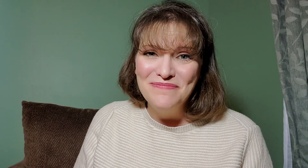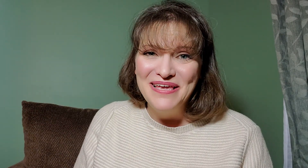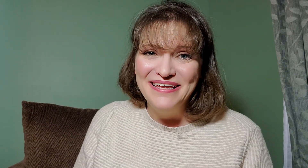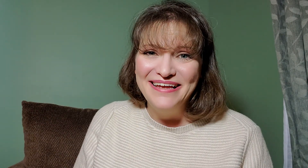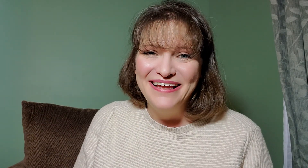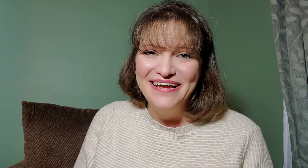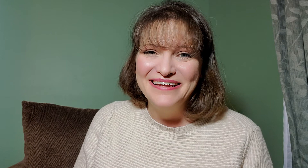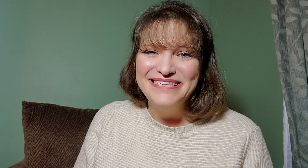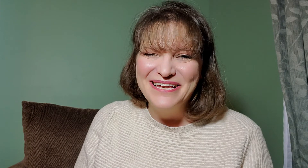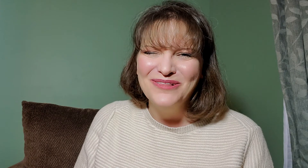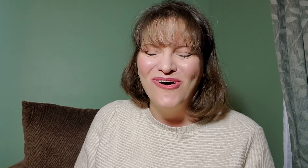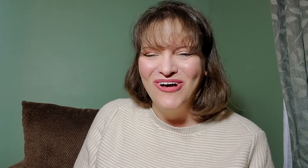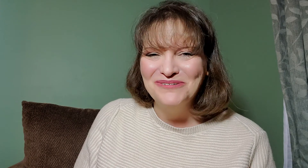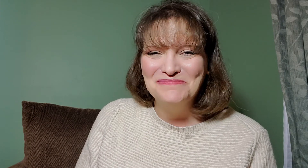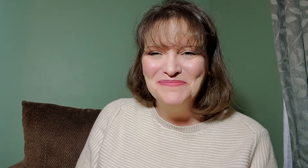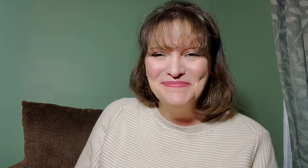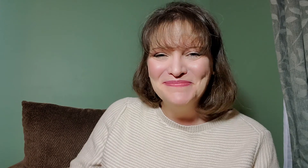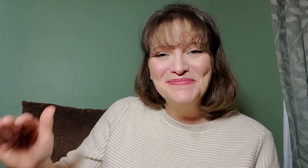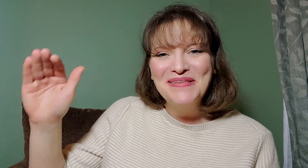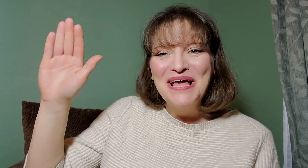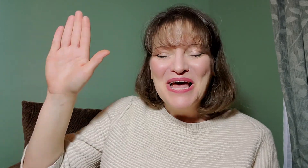me? Sing along.